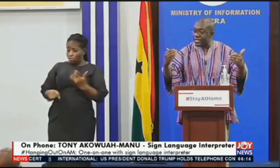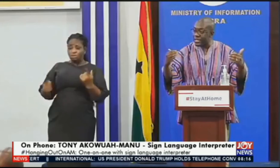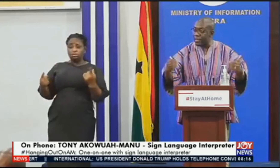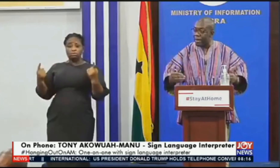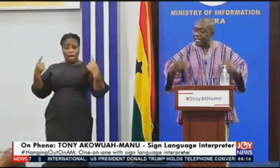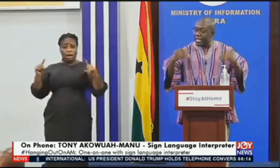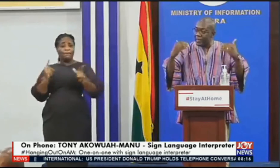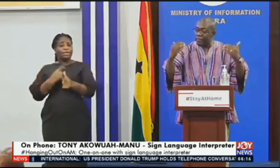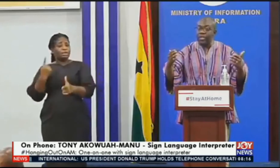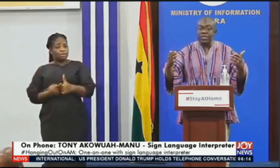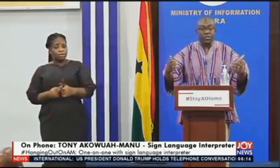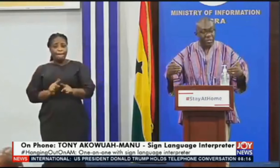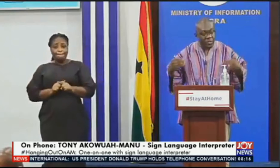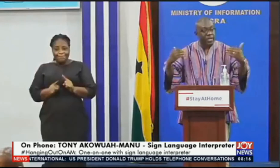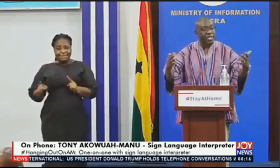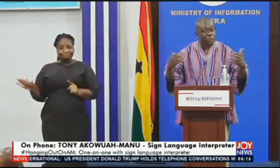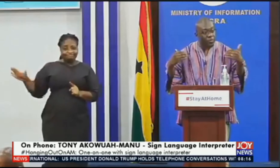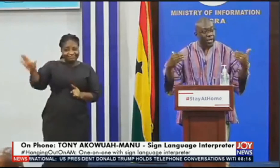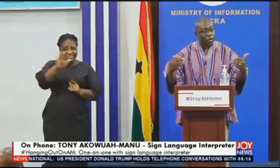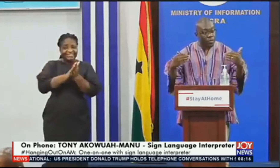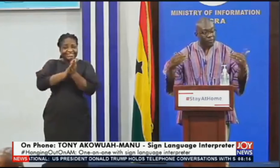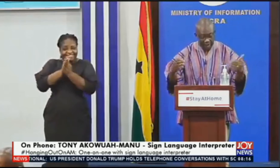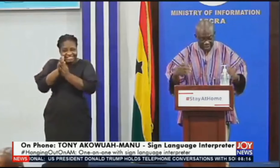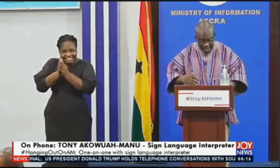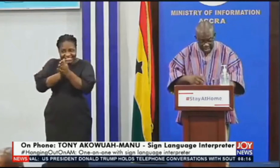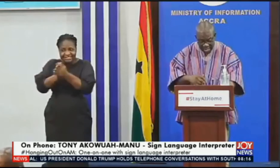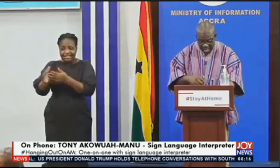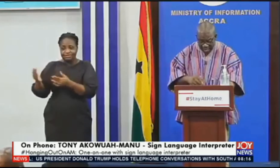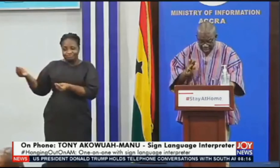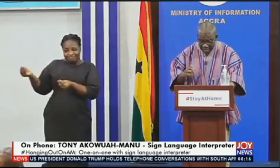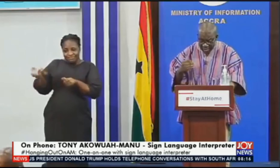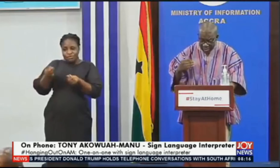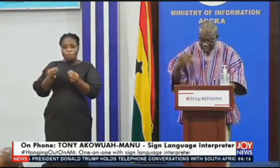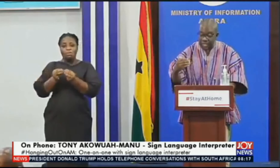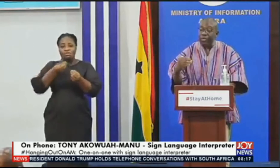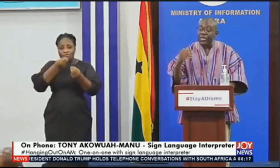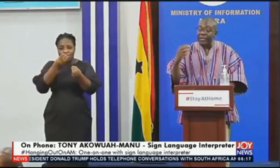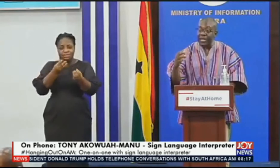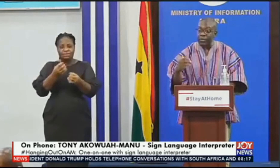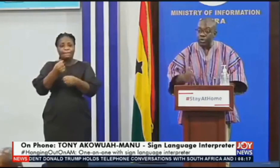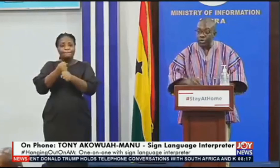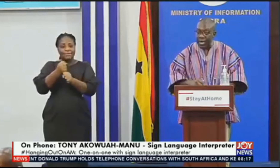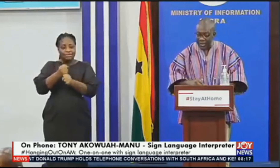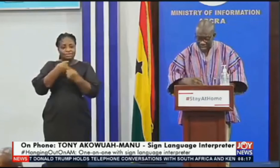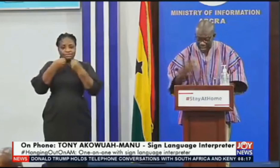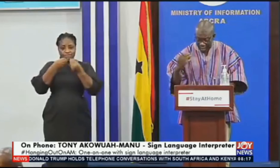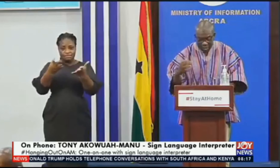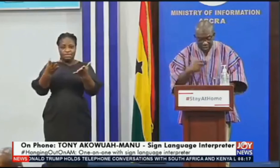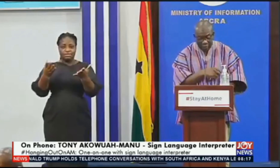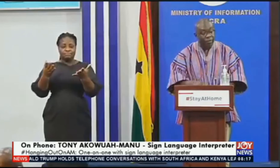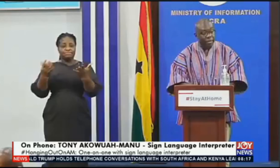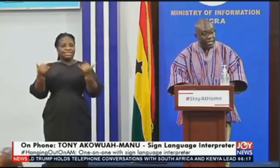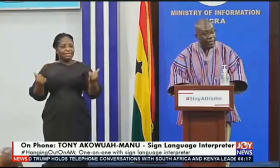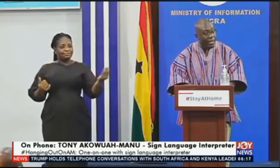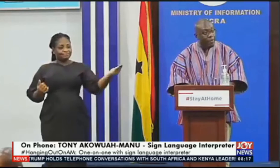to learn basic sign language, so that when they meet people who are deaf, they might be able to say, oh, hello, how are you? It's good to see